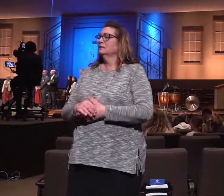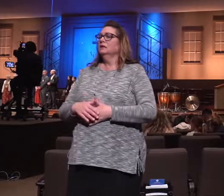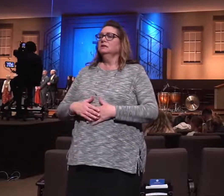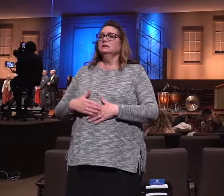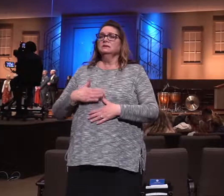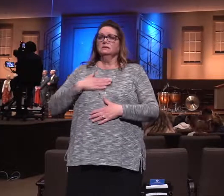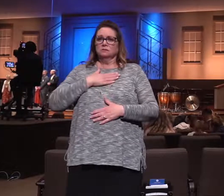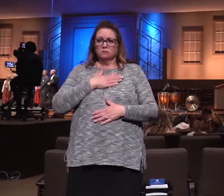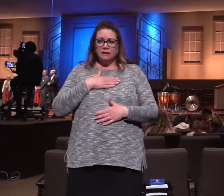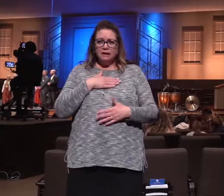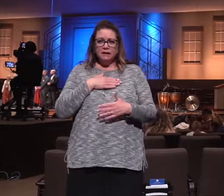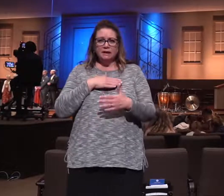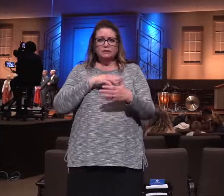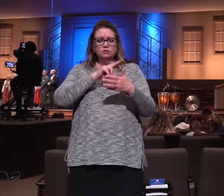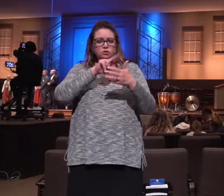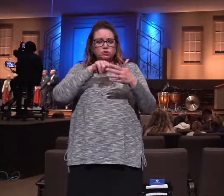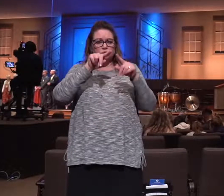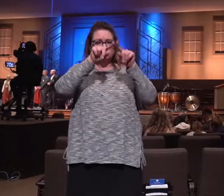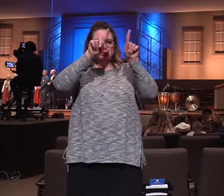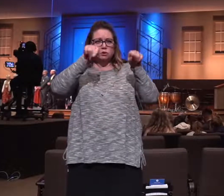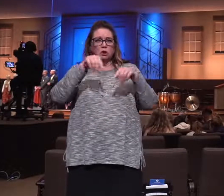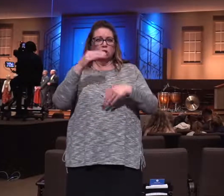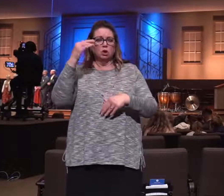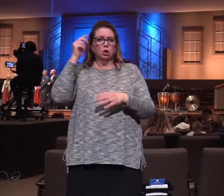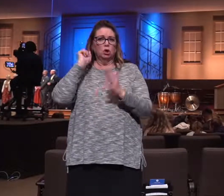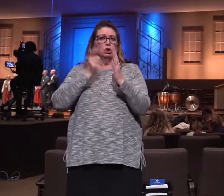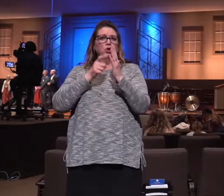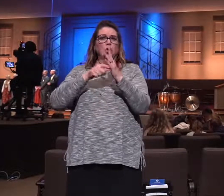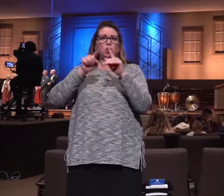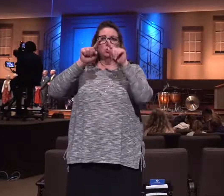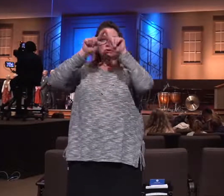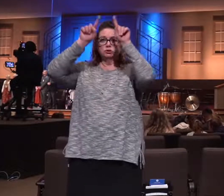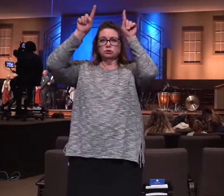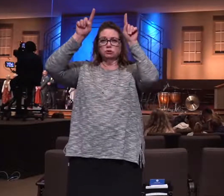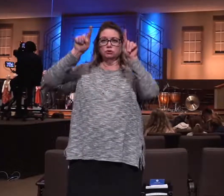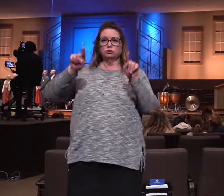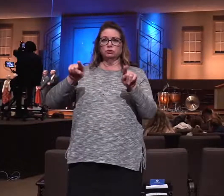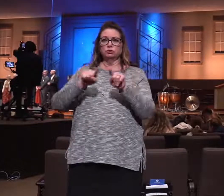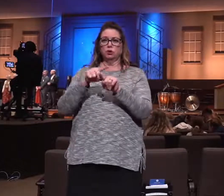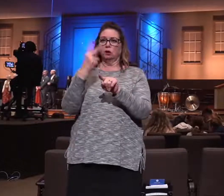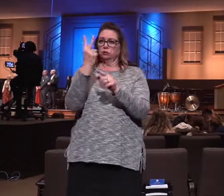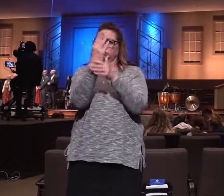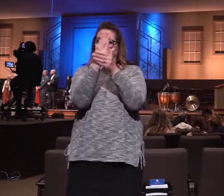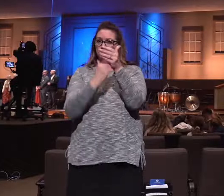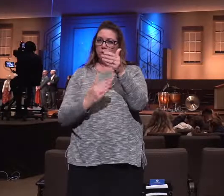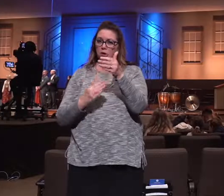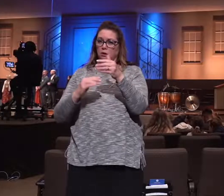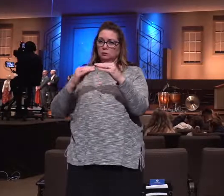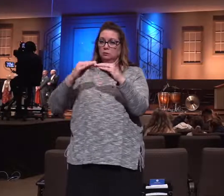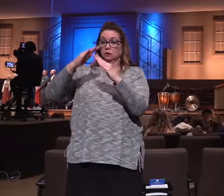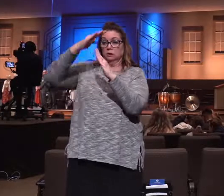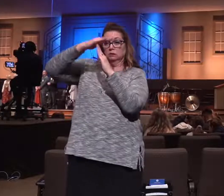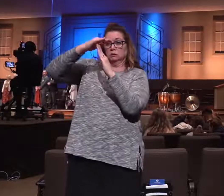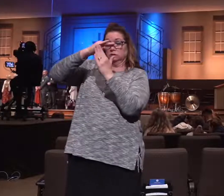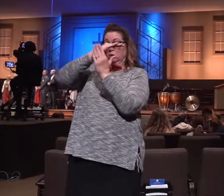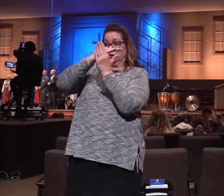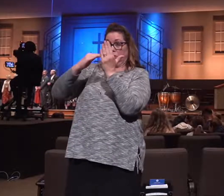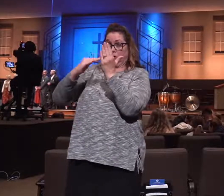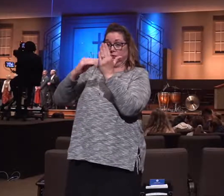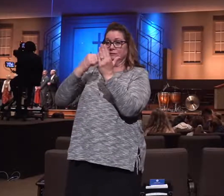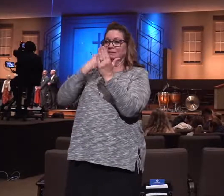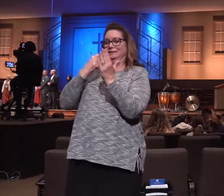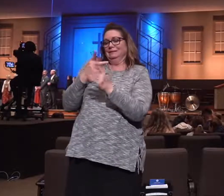Check your numbers. You'll notice the top portion says, keep this portion. I understand this constitutes a promise between me and